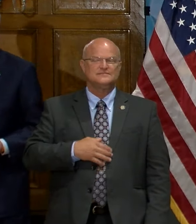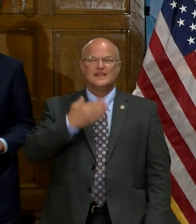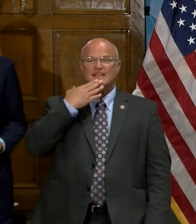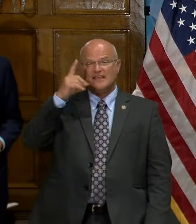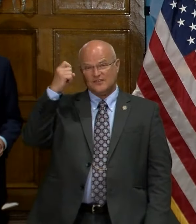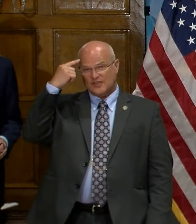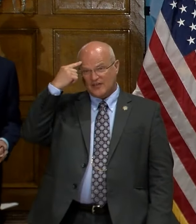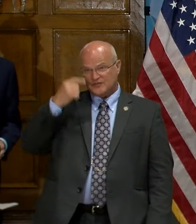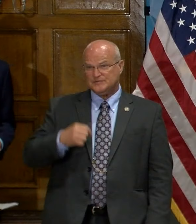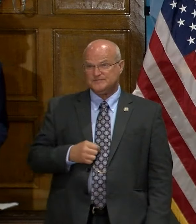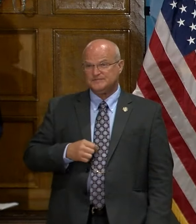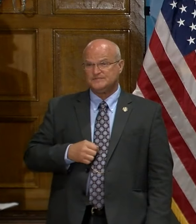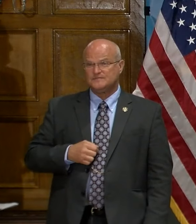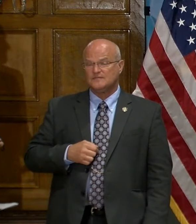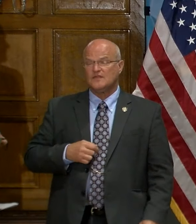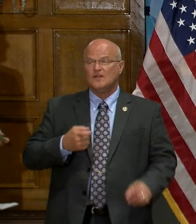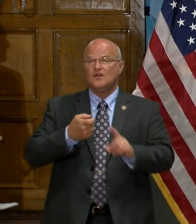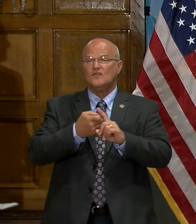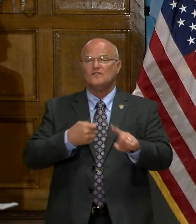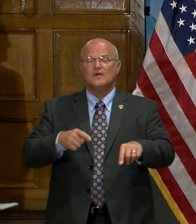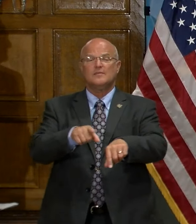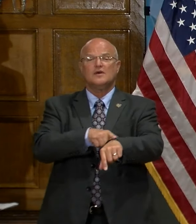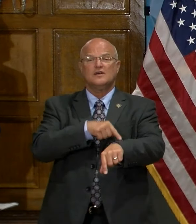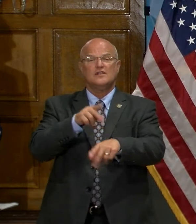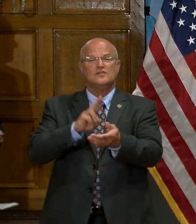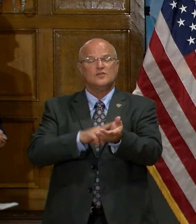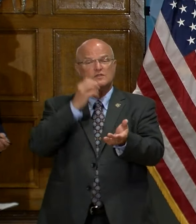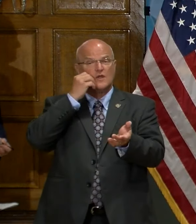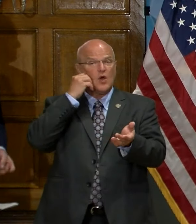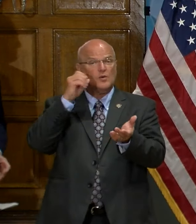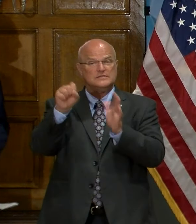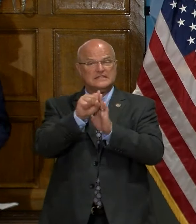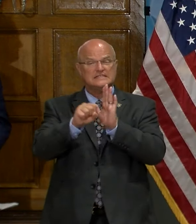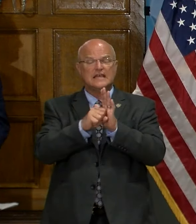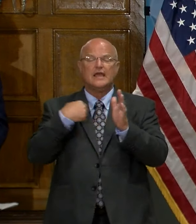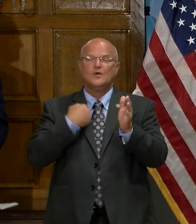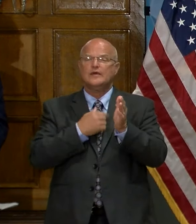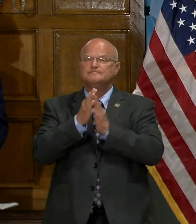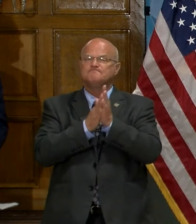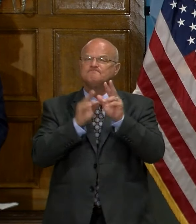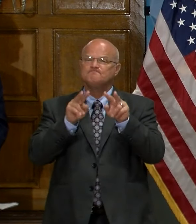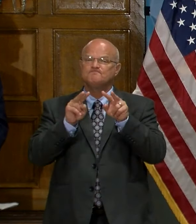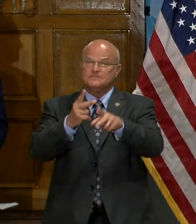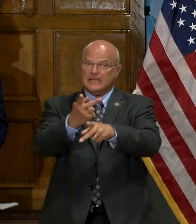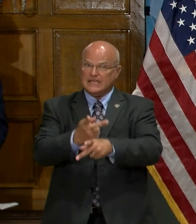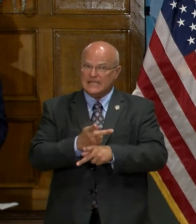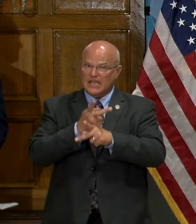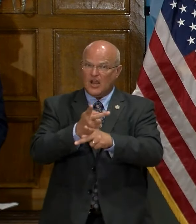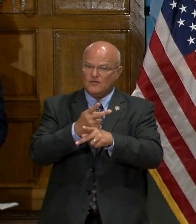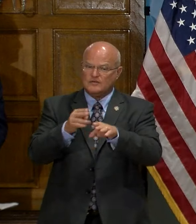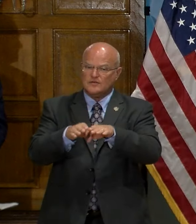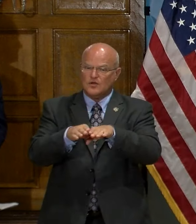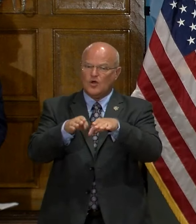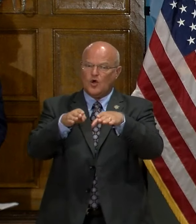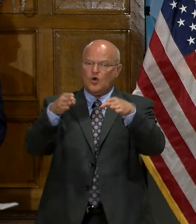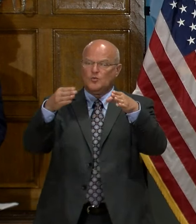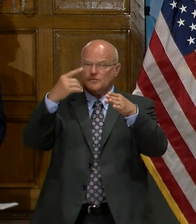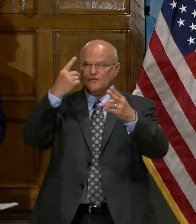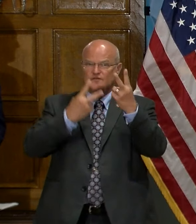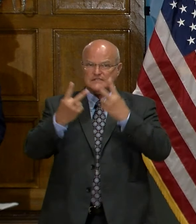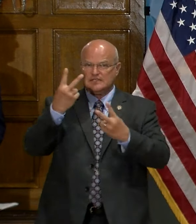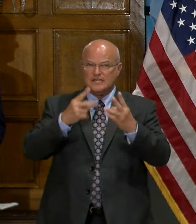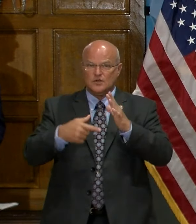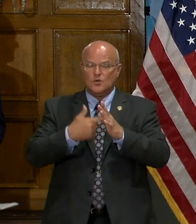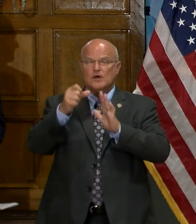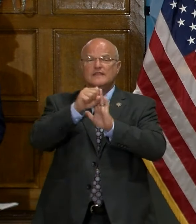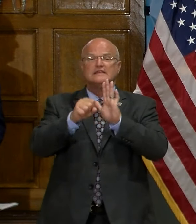Thank you, Governor. On behalf of the long-term care facilities in the state, we look forward to carefully reopening for visitation once